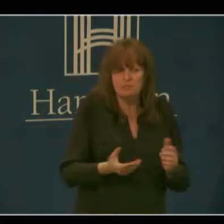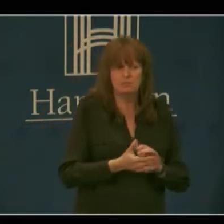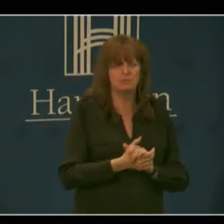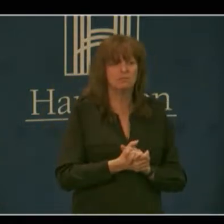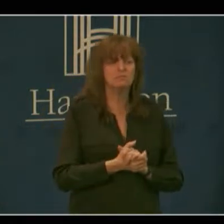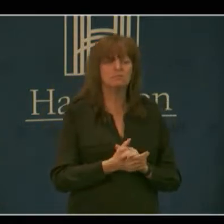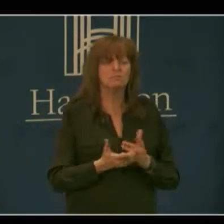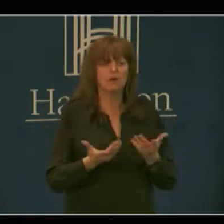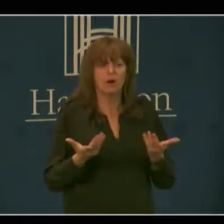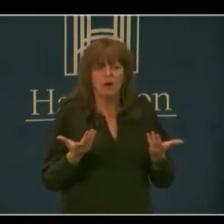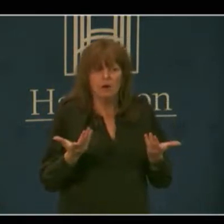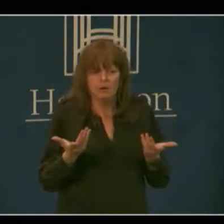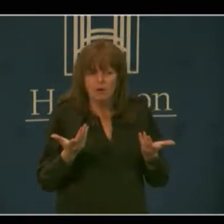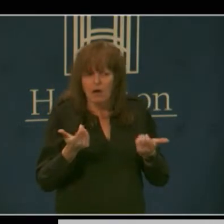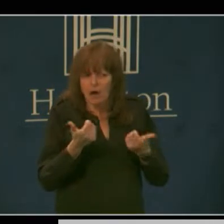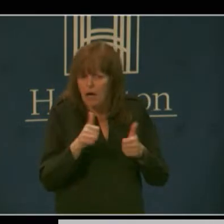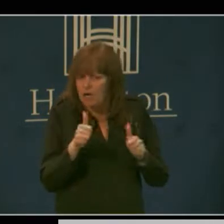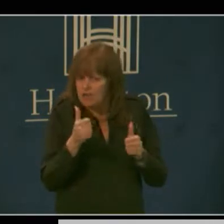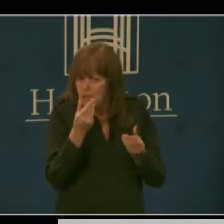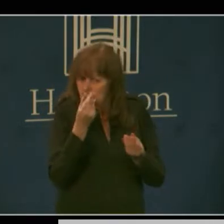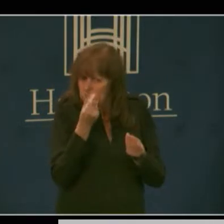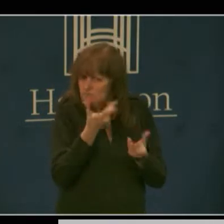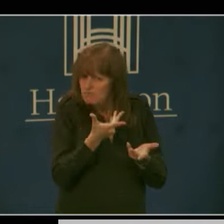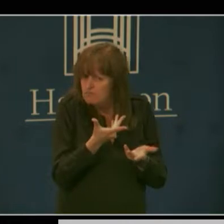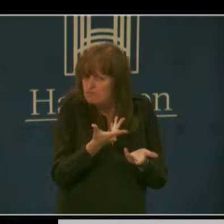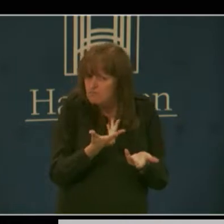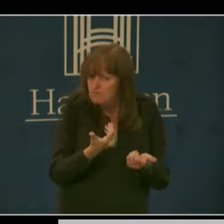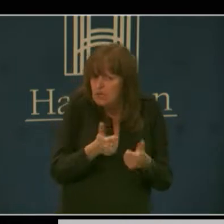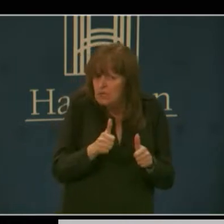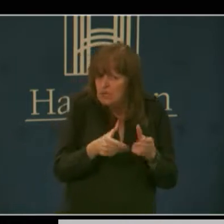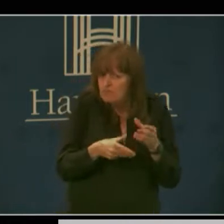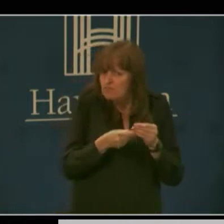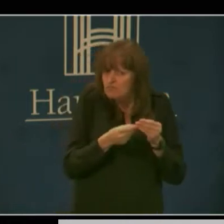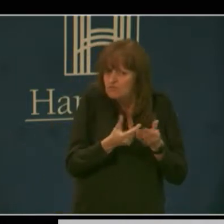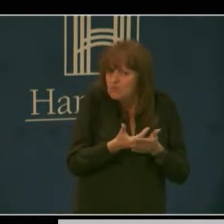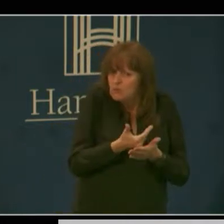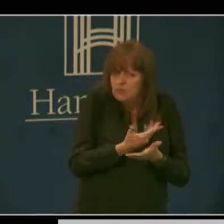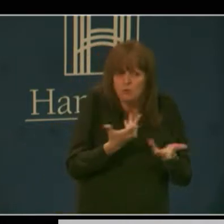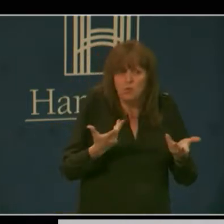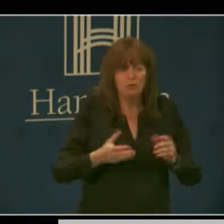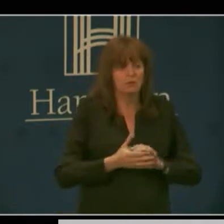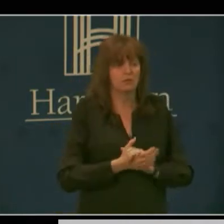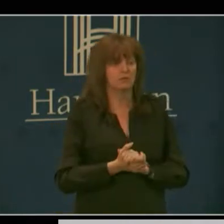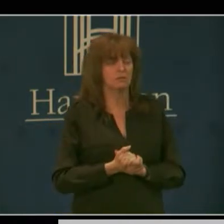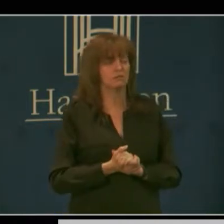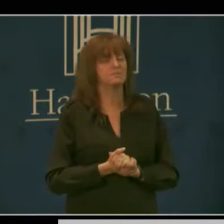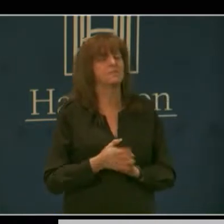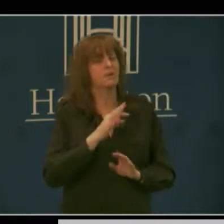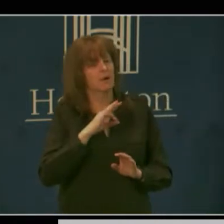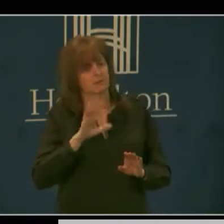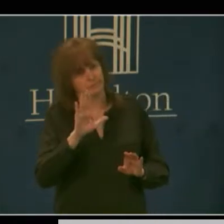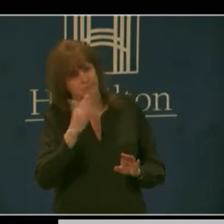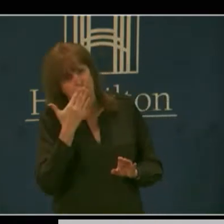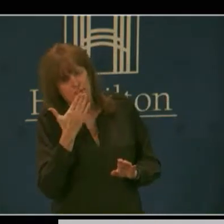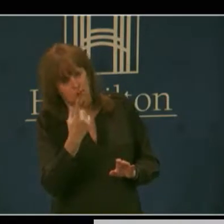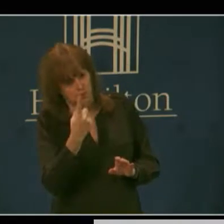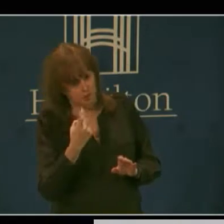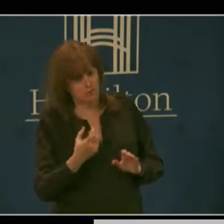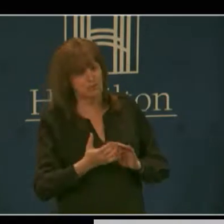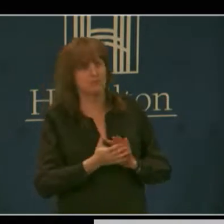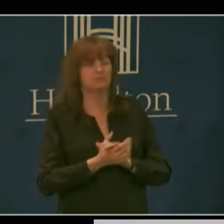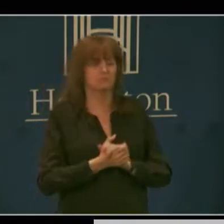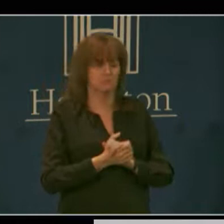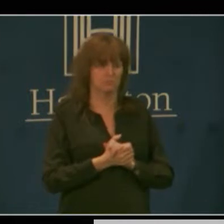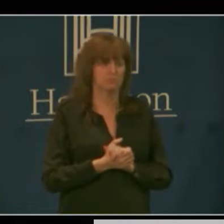week? Thank you, Mike. And, you know, I again will kind of refer people to the Chamber and City of